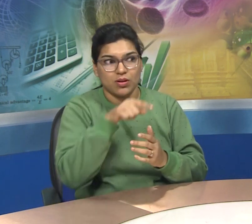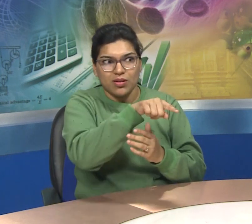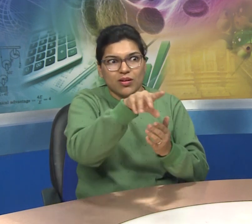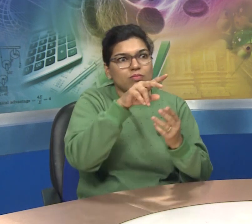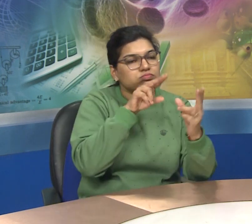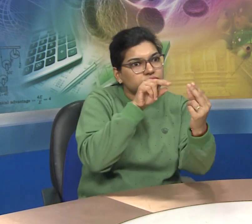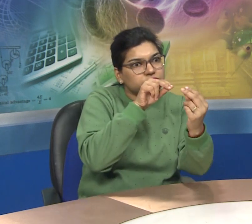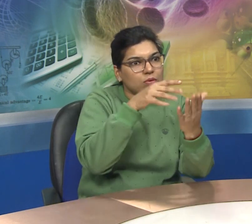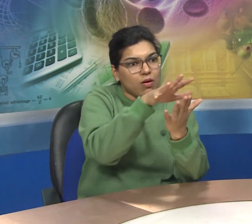Point 2,